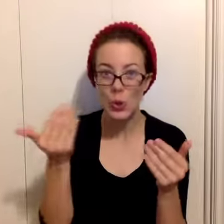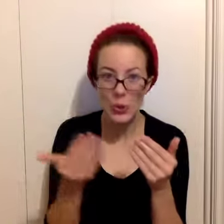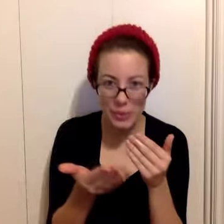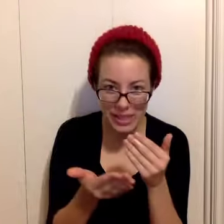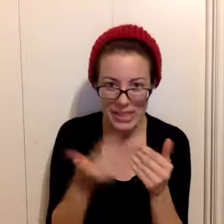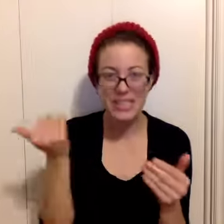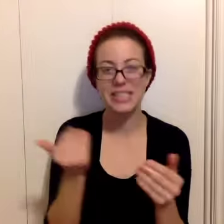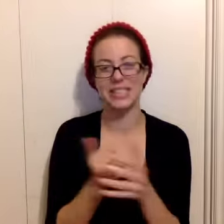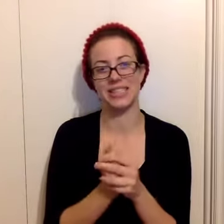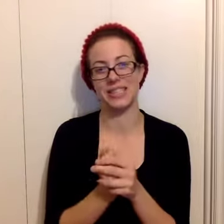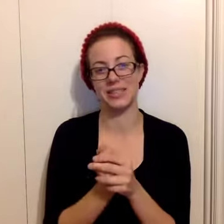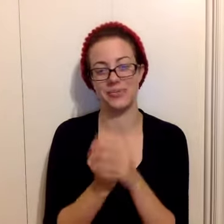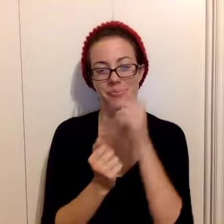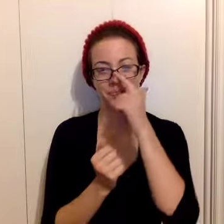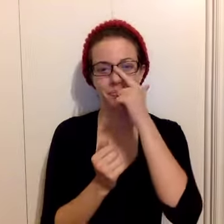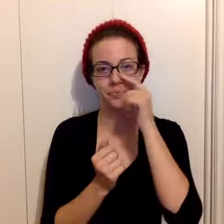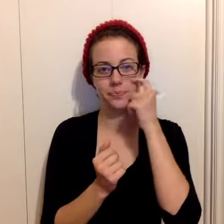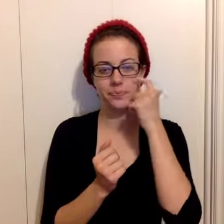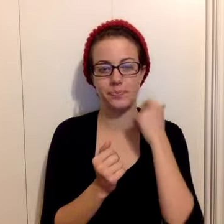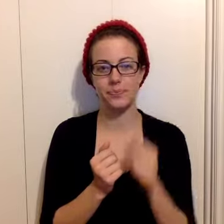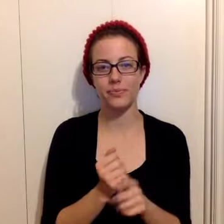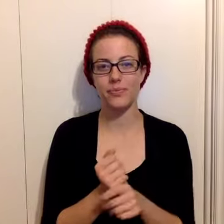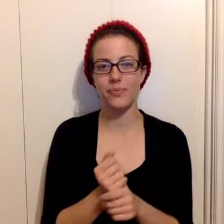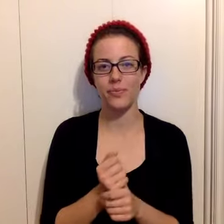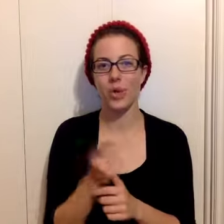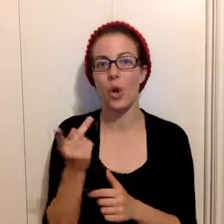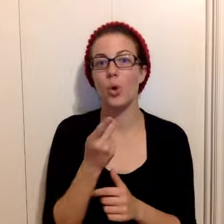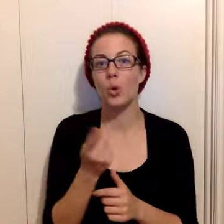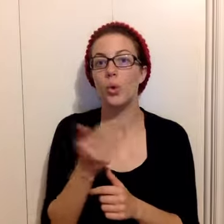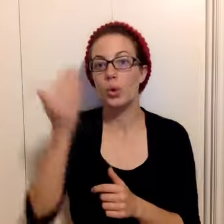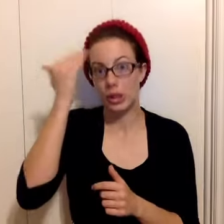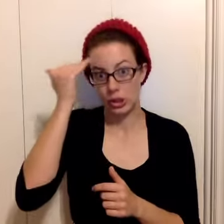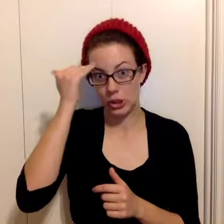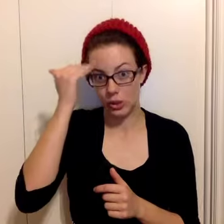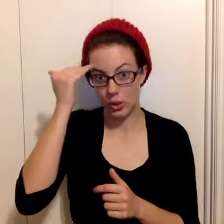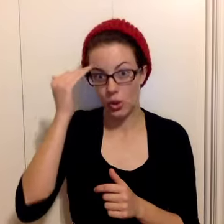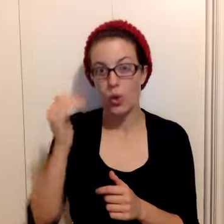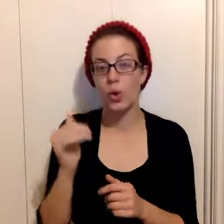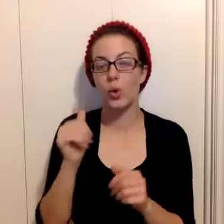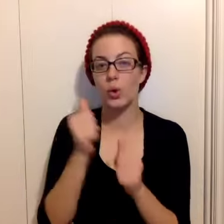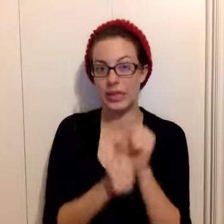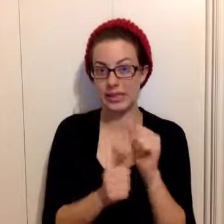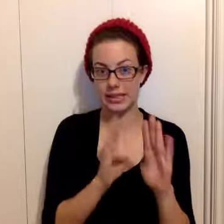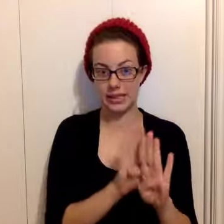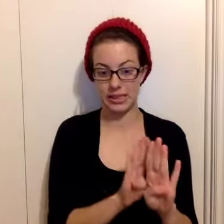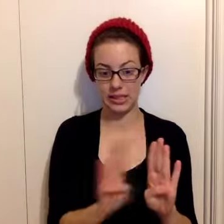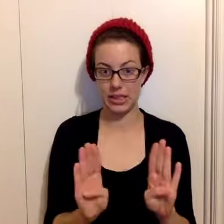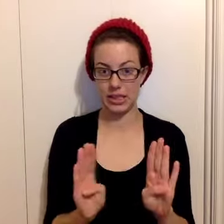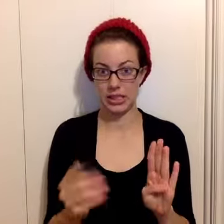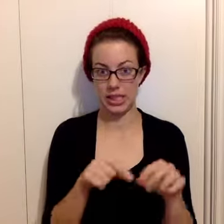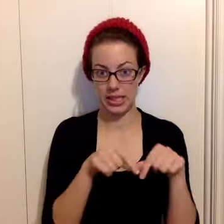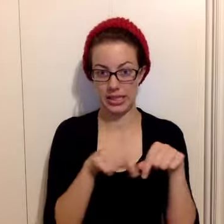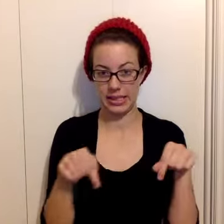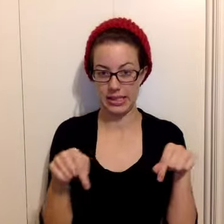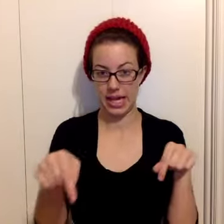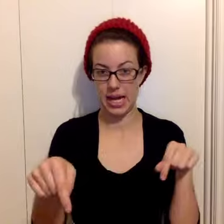We know each side is 10 feet, so the area of the floor is